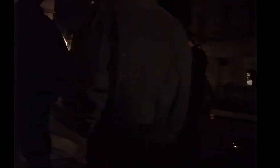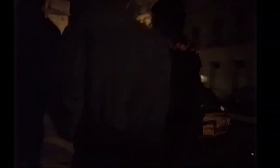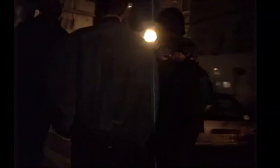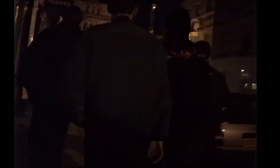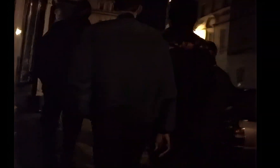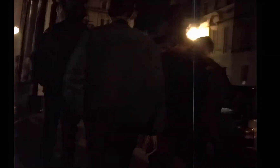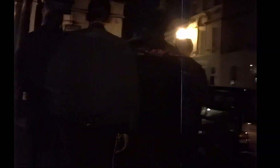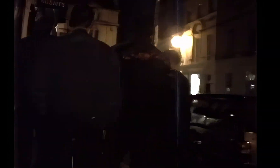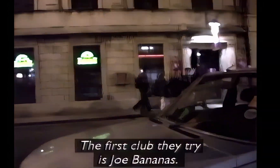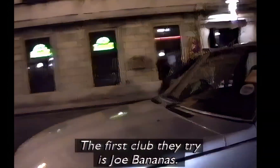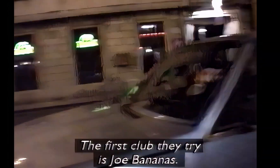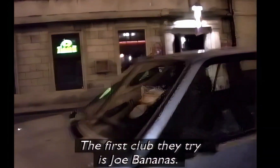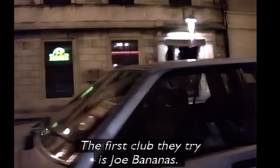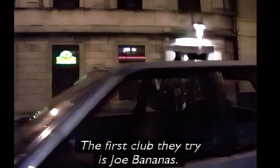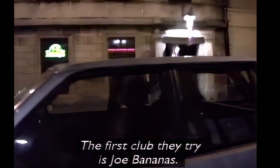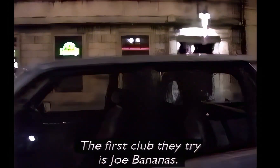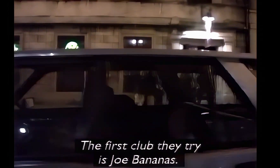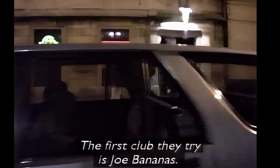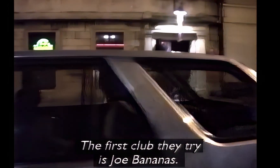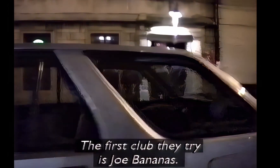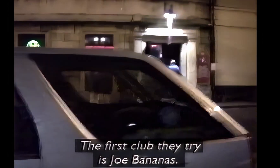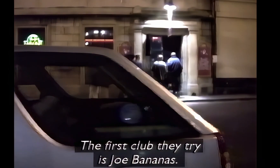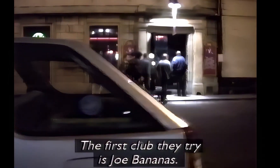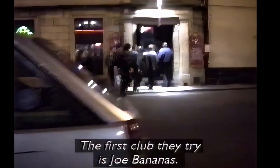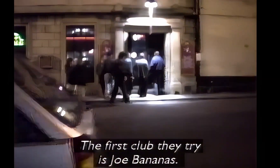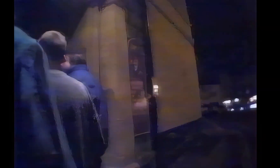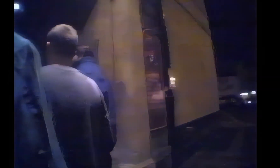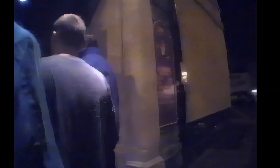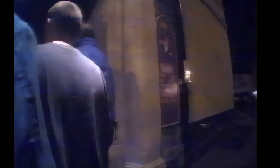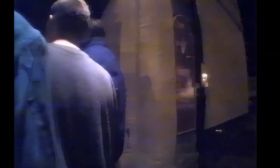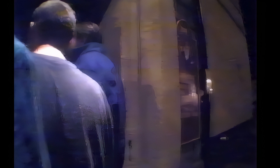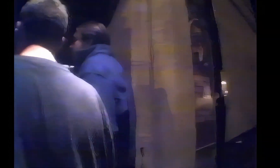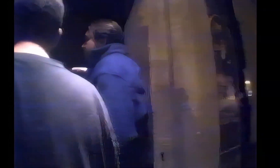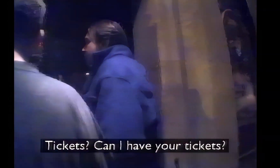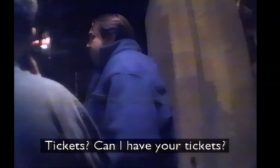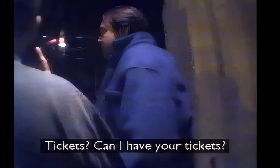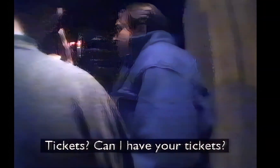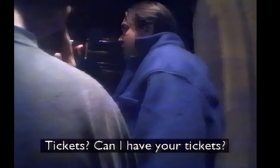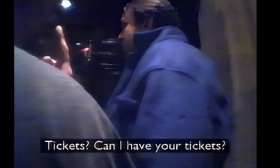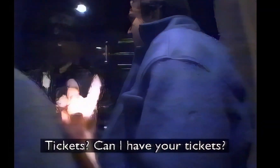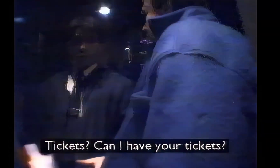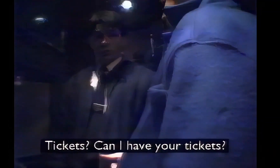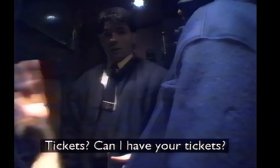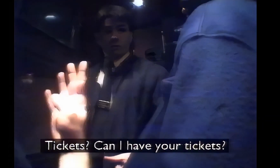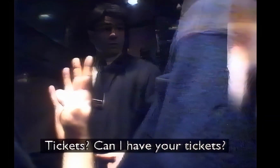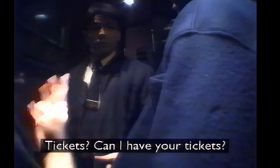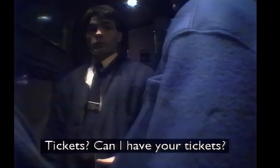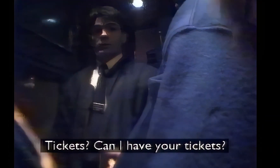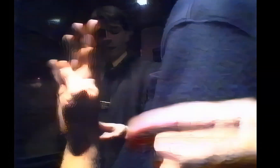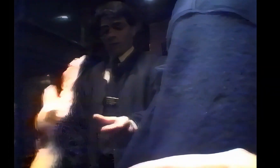The first club they try is Joe Bananas. Members? Tickets? You get tickets? Oh, we do. Tickets,